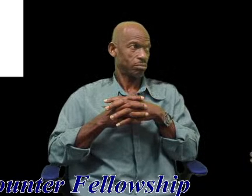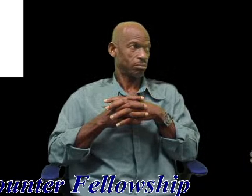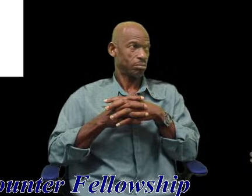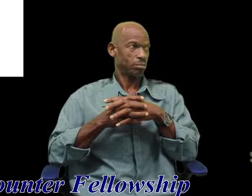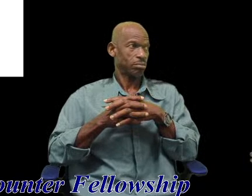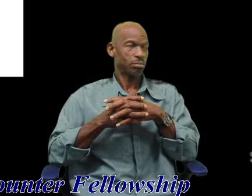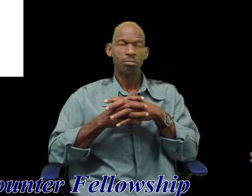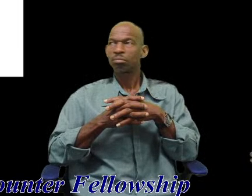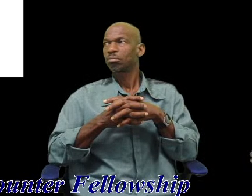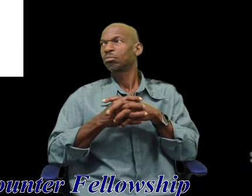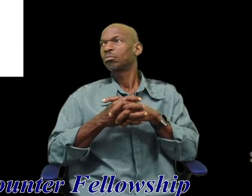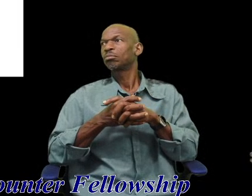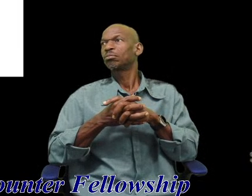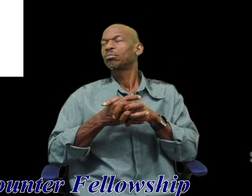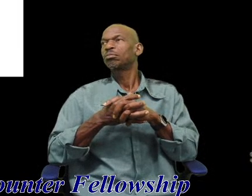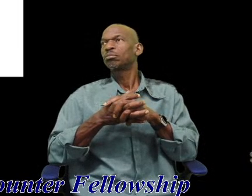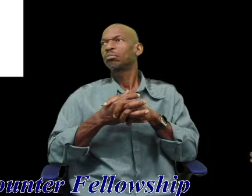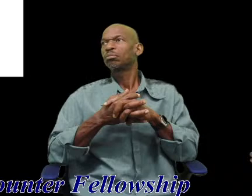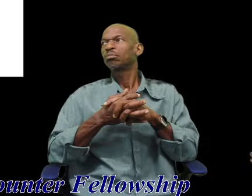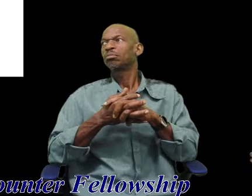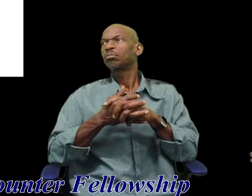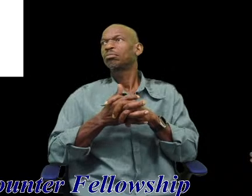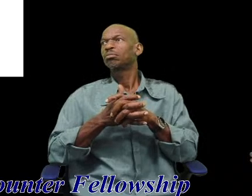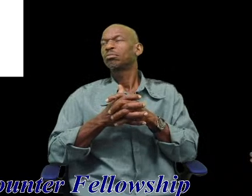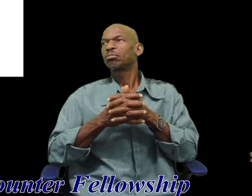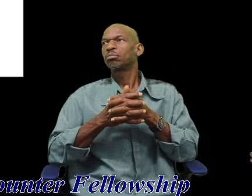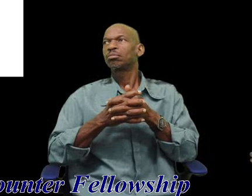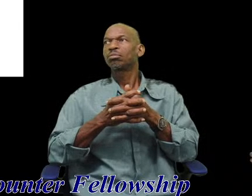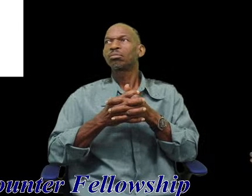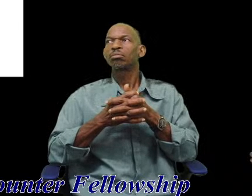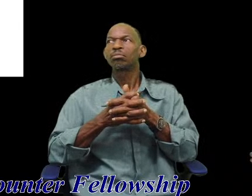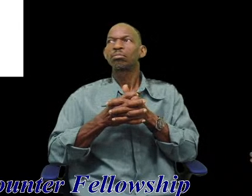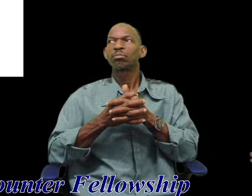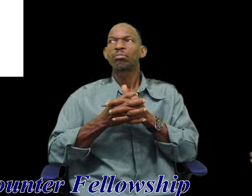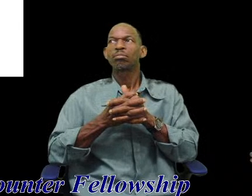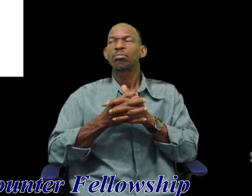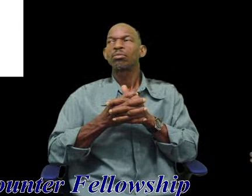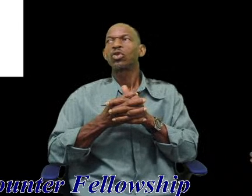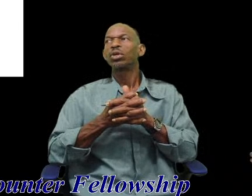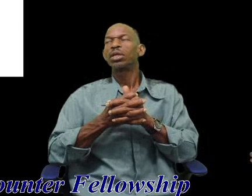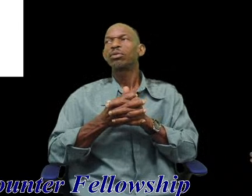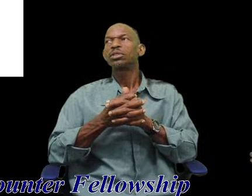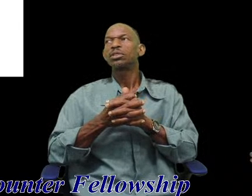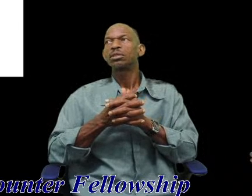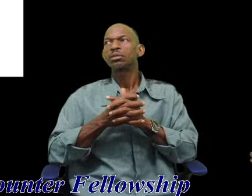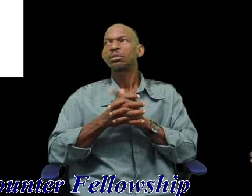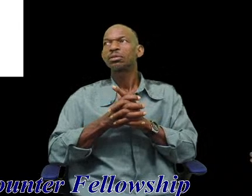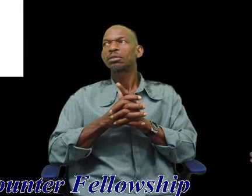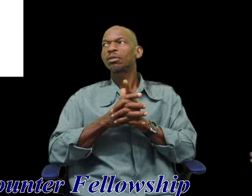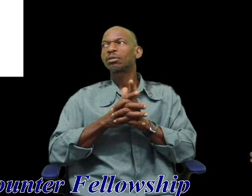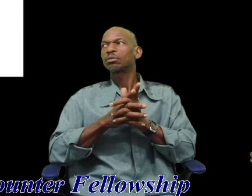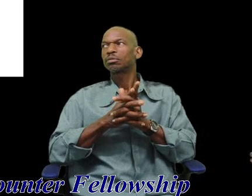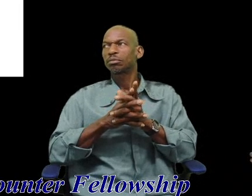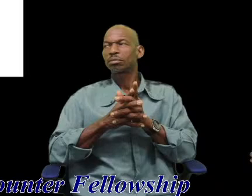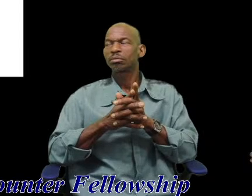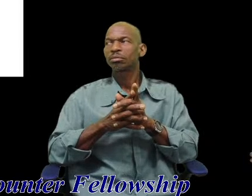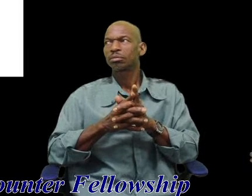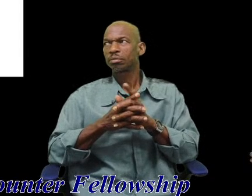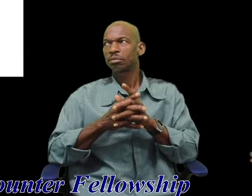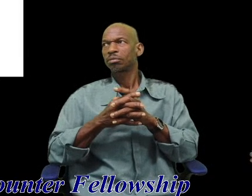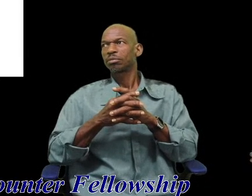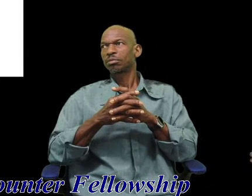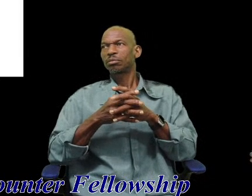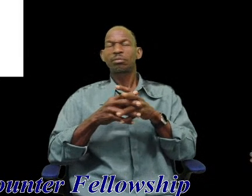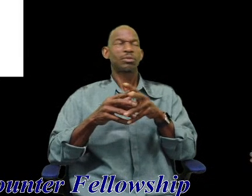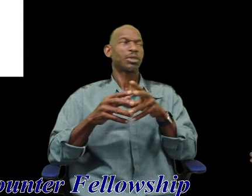no, it's not short, long. There's two ways of writing it. Yes, it's this, right. So both of them mean the same